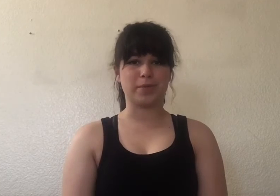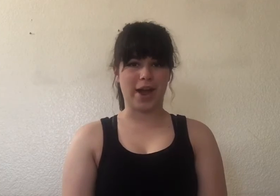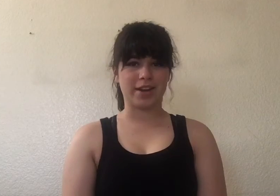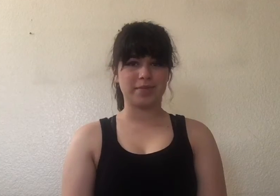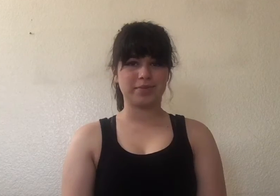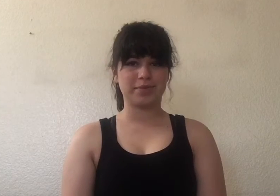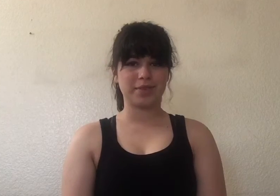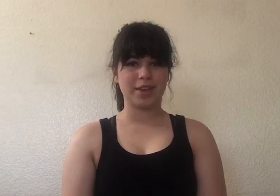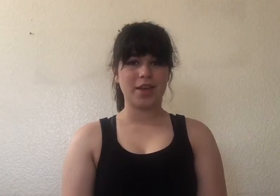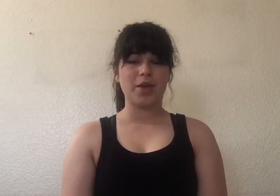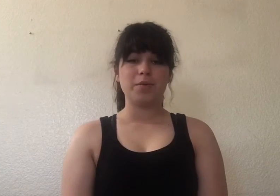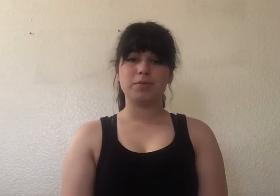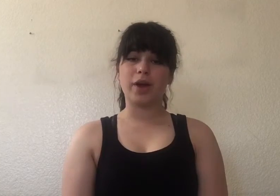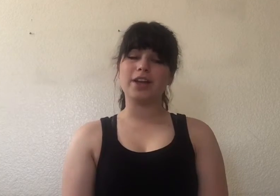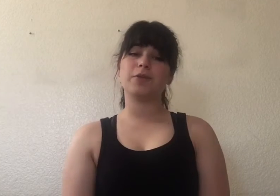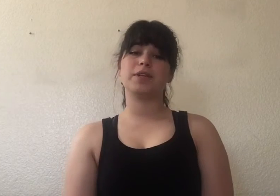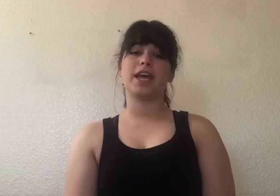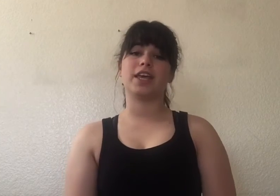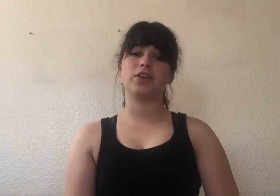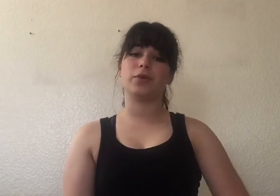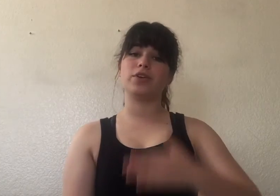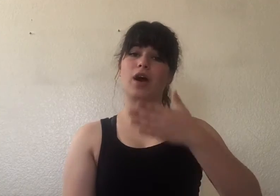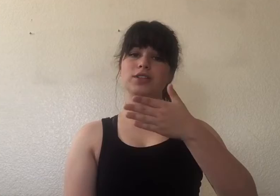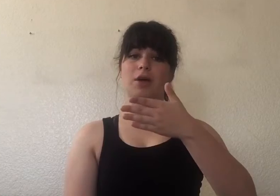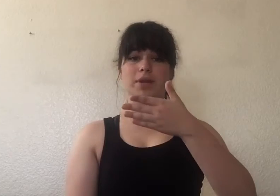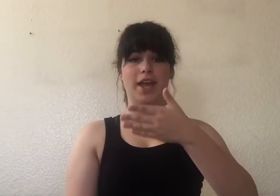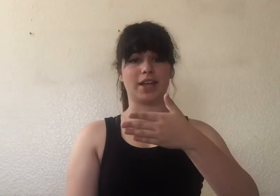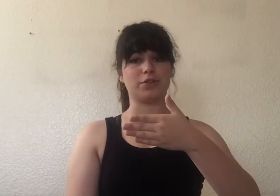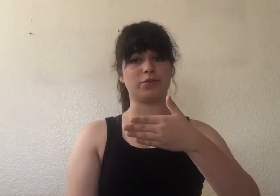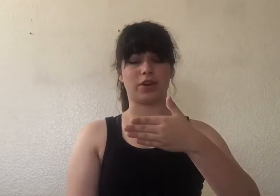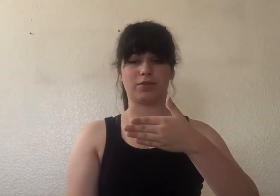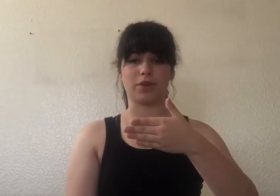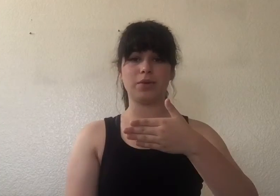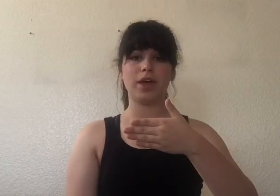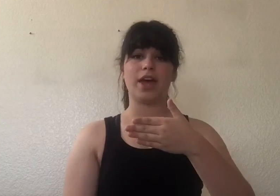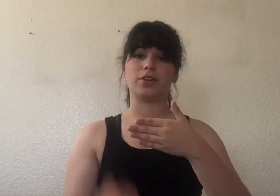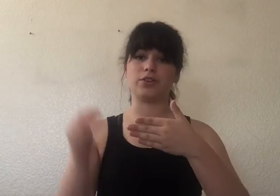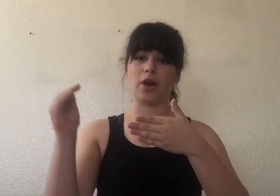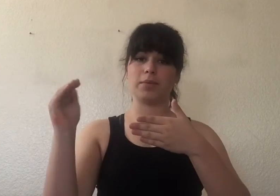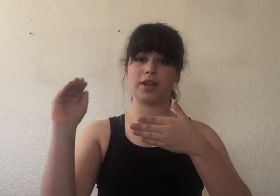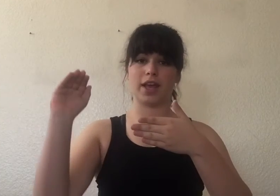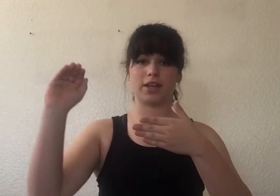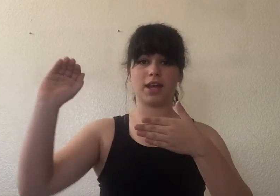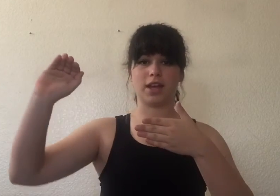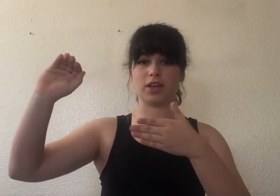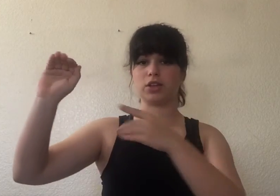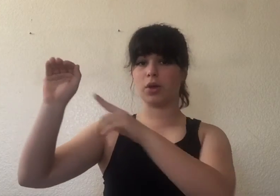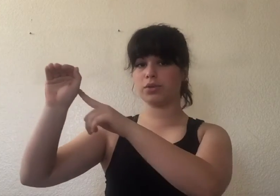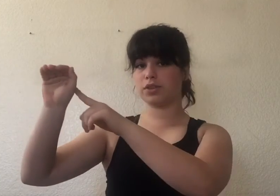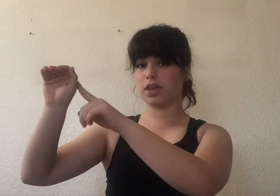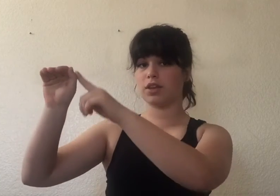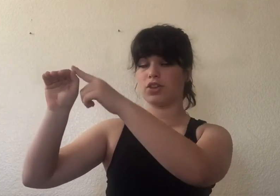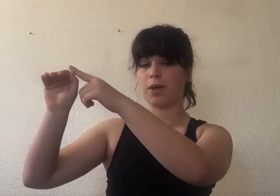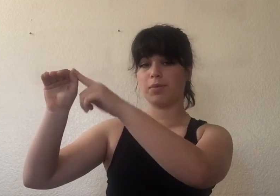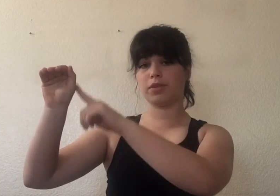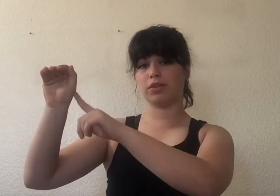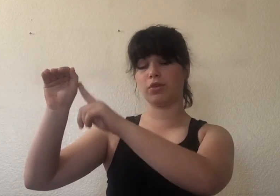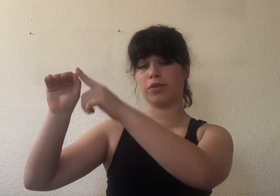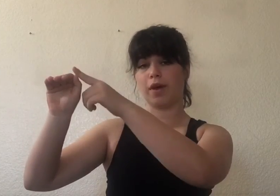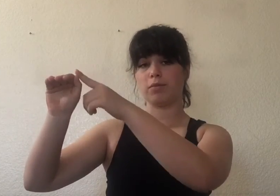bread. Bread, you'll be taking your non-dominant hand in front of you and your dominant hand in a closed C shape with your thumb